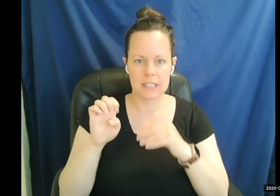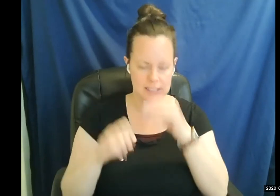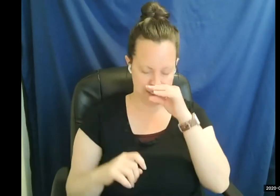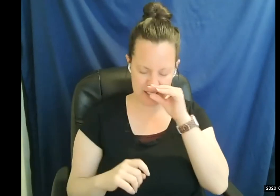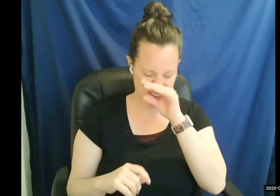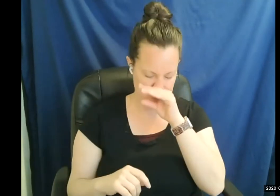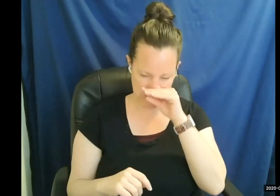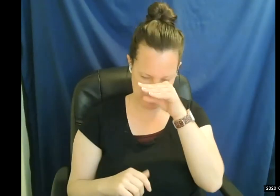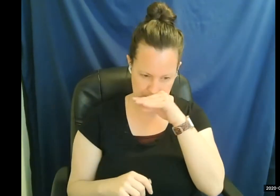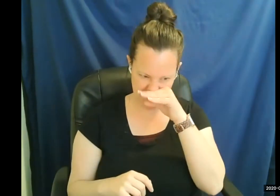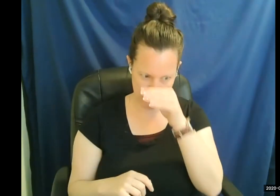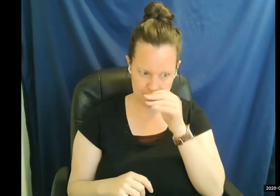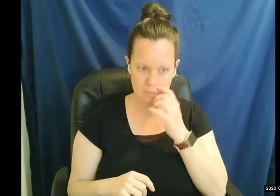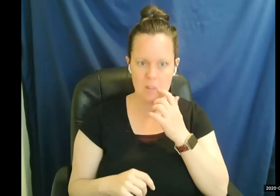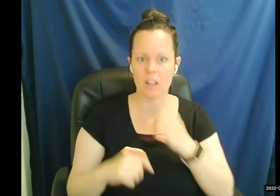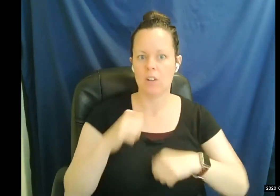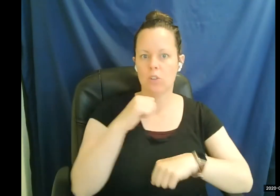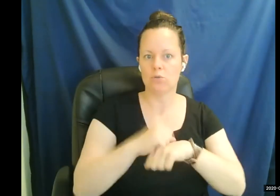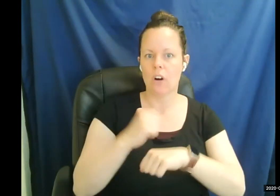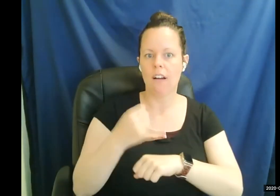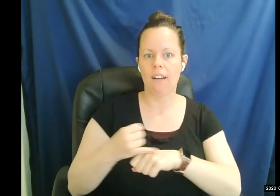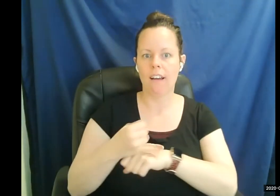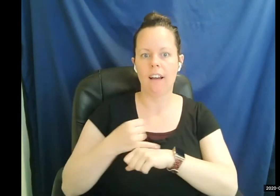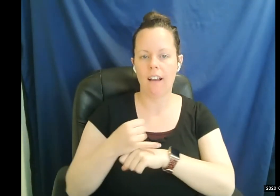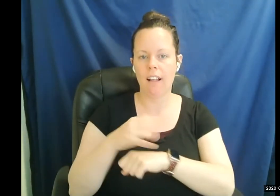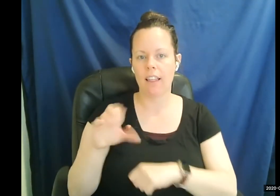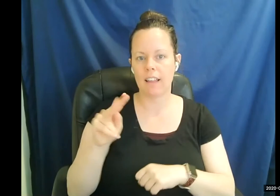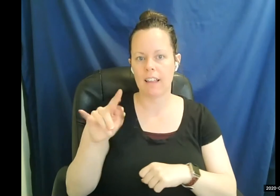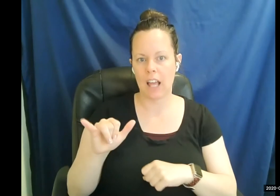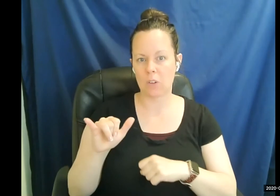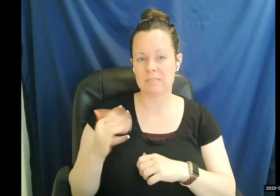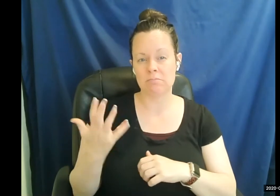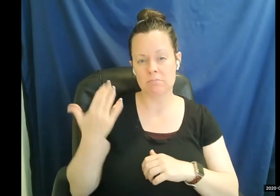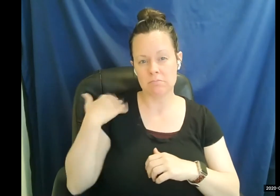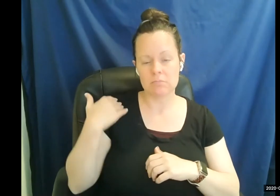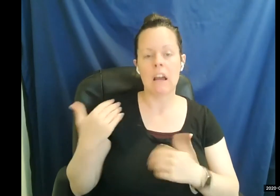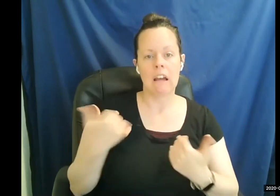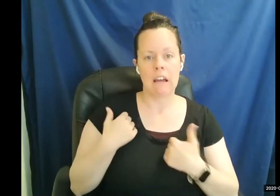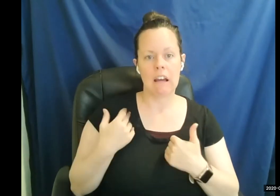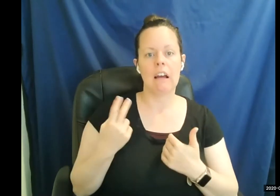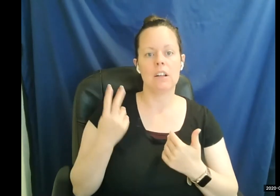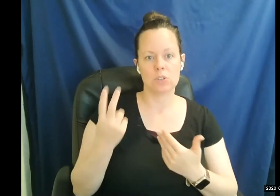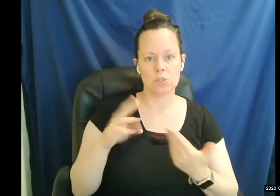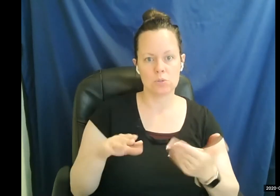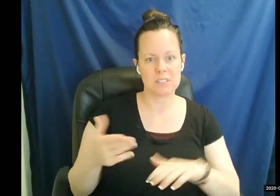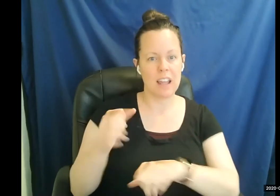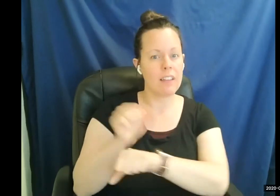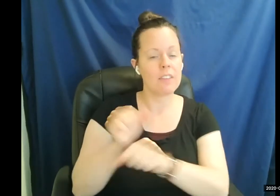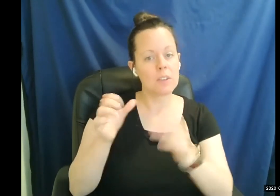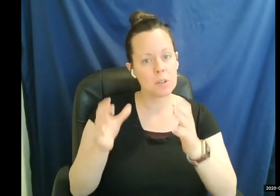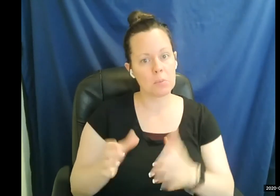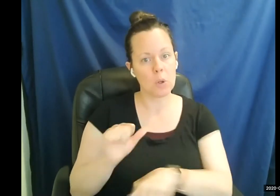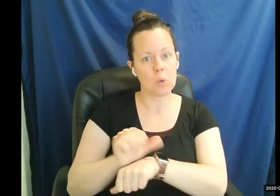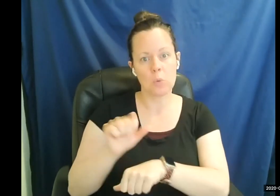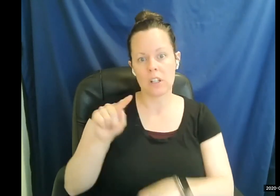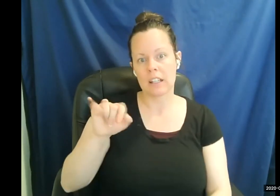And for Rock Island County, early on, they did have 2 deaths of workers that worked at the Tyson